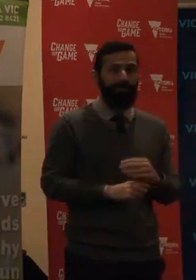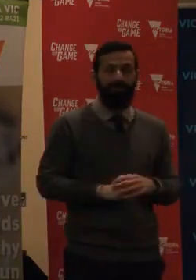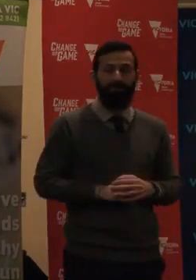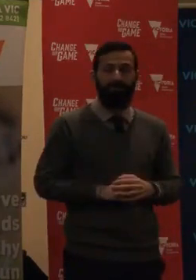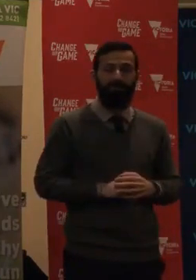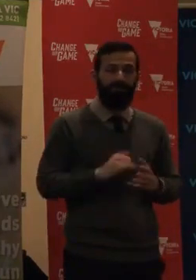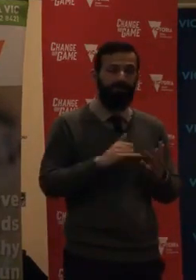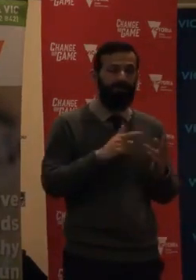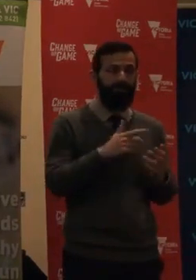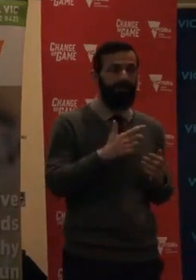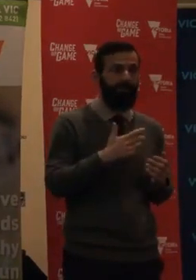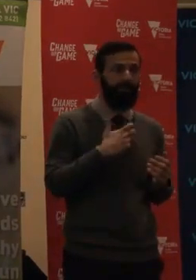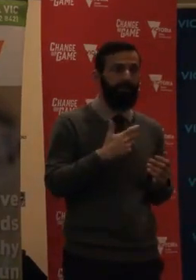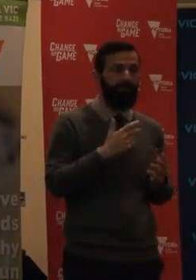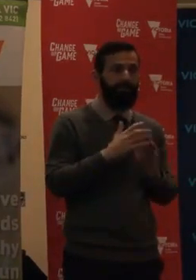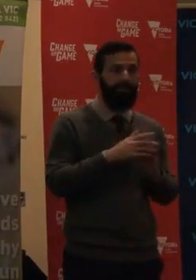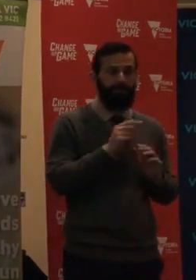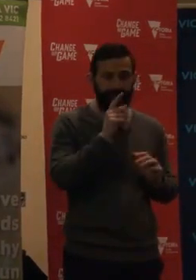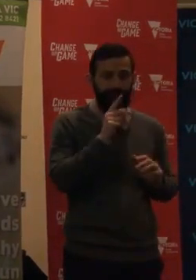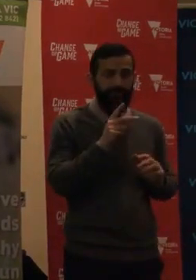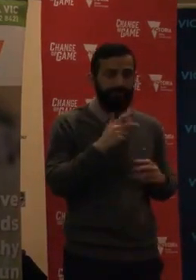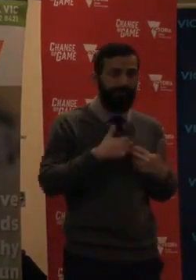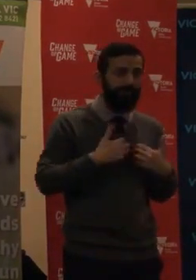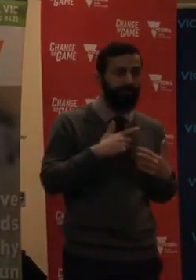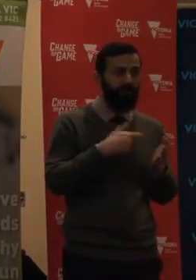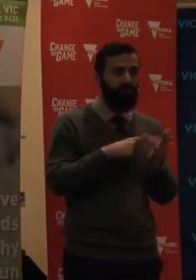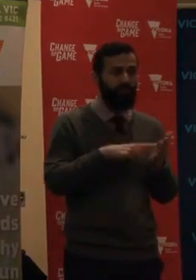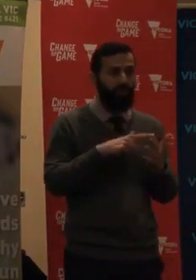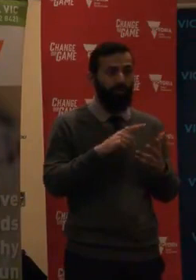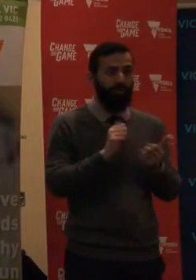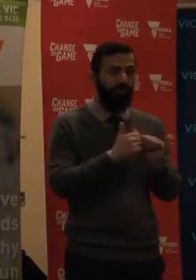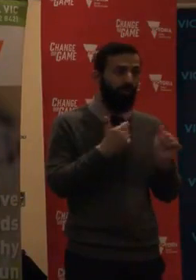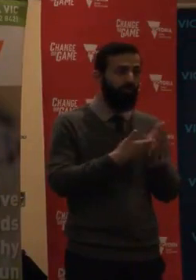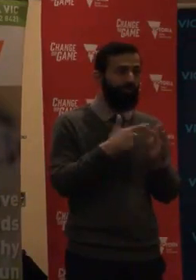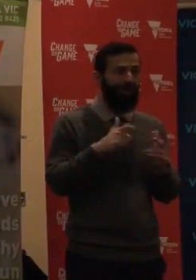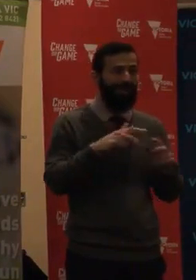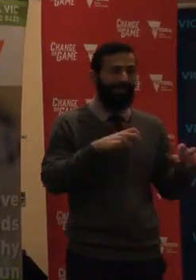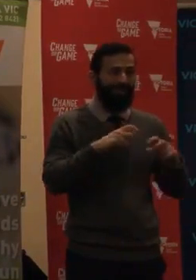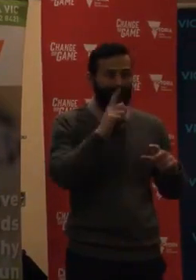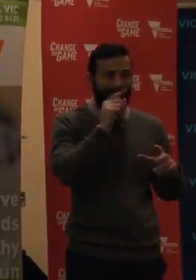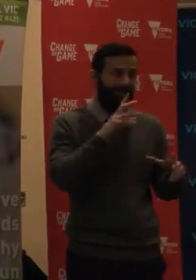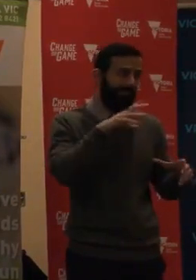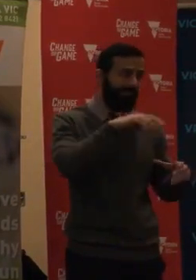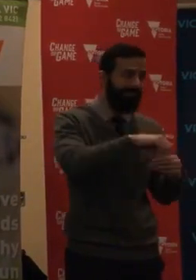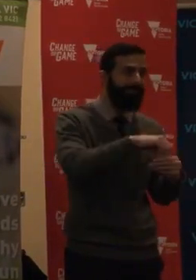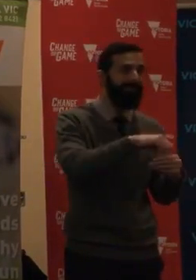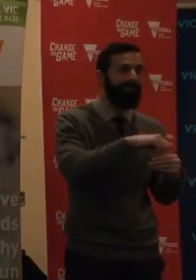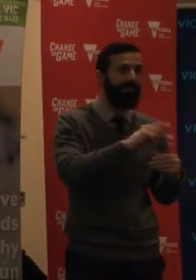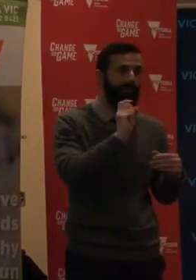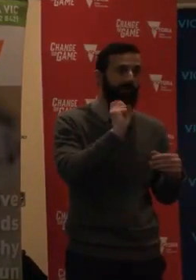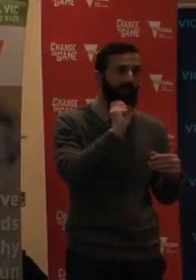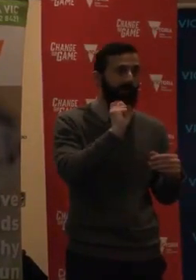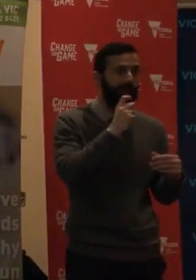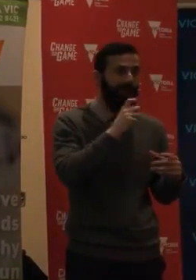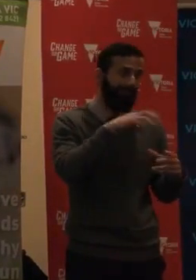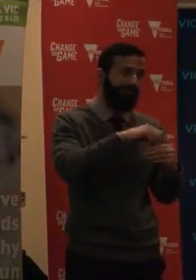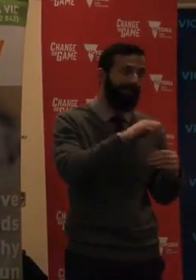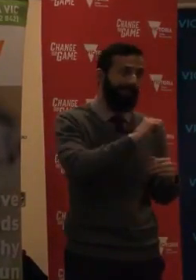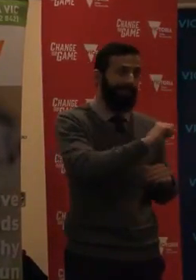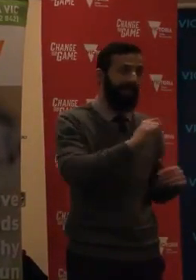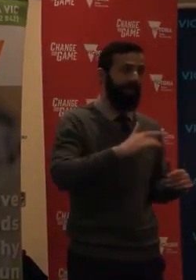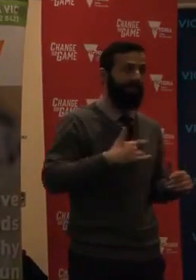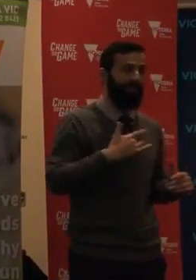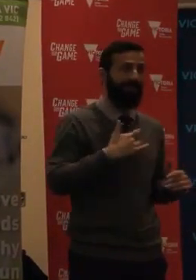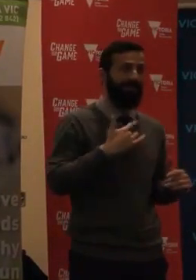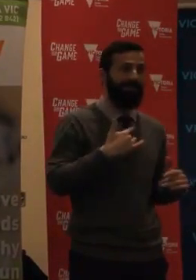and therefore there is grounds for optimism in terms of the role that sport and recreation and activities can and will, I think, play in the lives of people